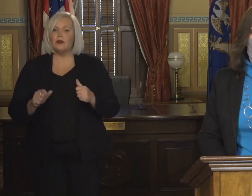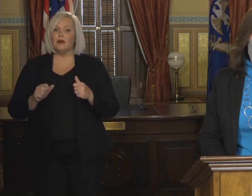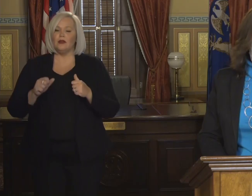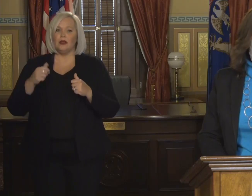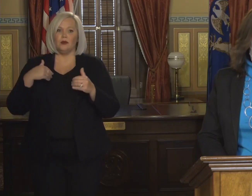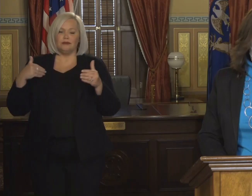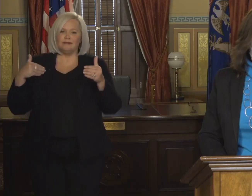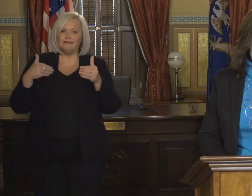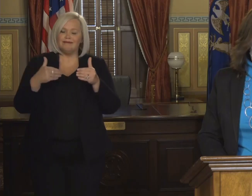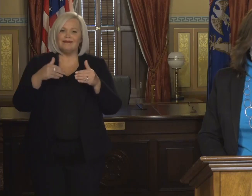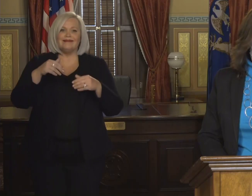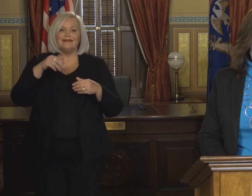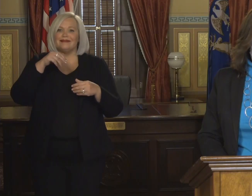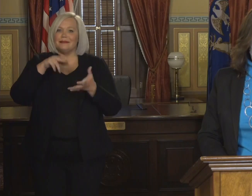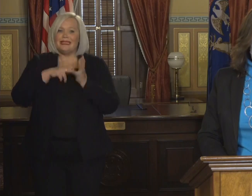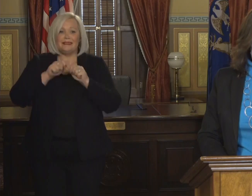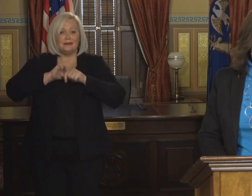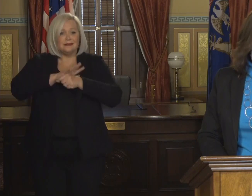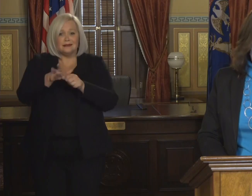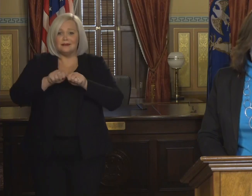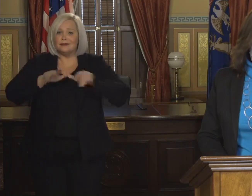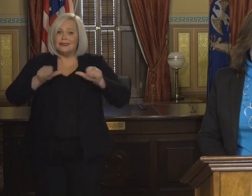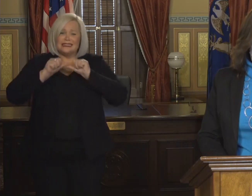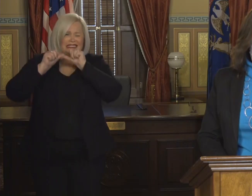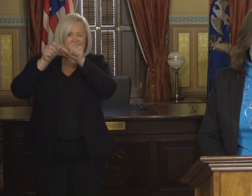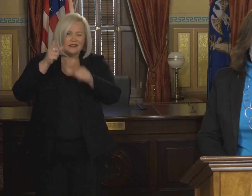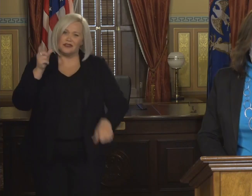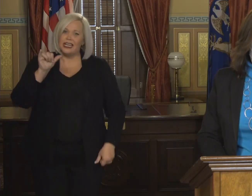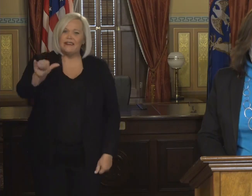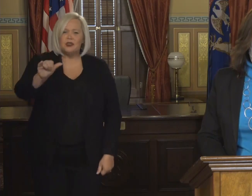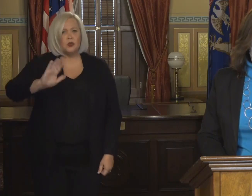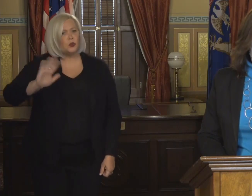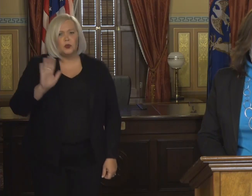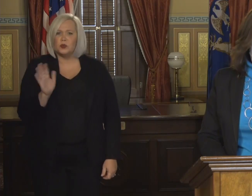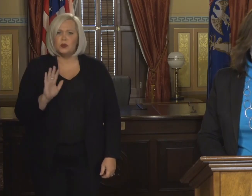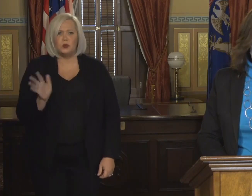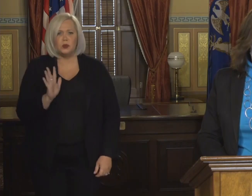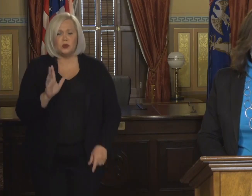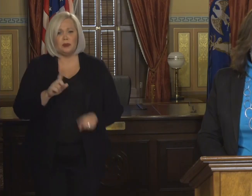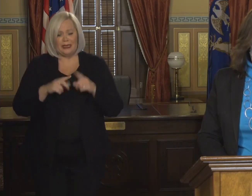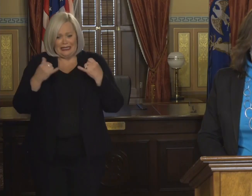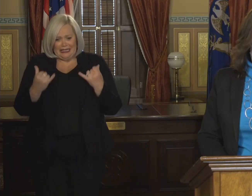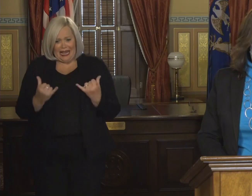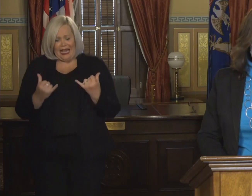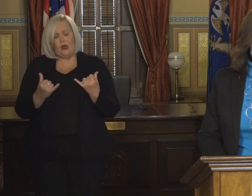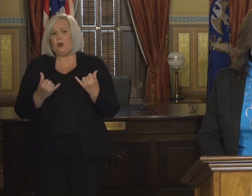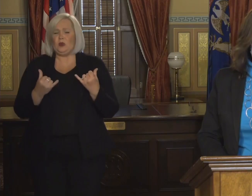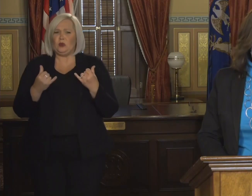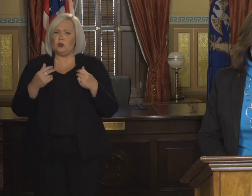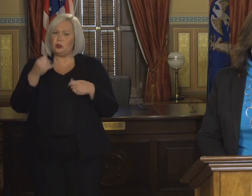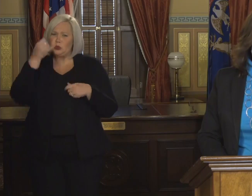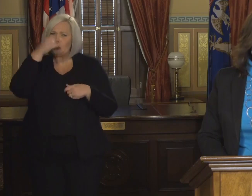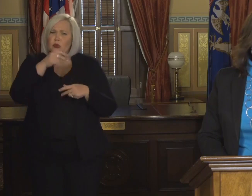tunnel. We will not be doing this forever. But right now, it's really dangerous and important that